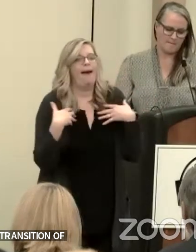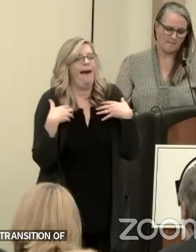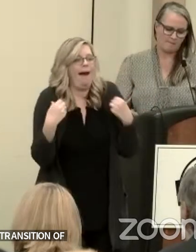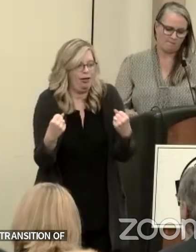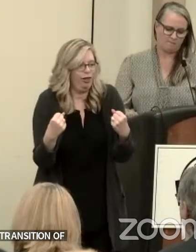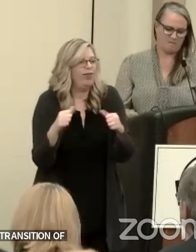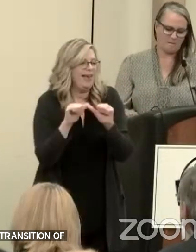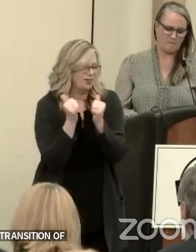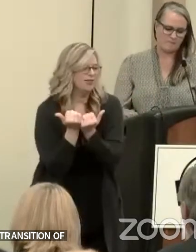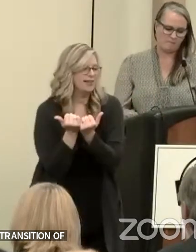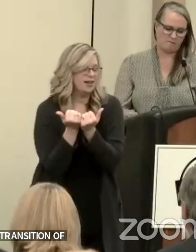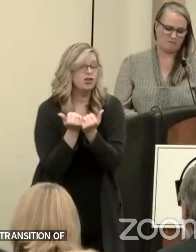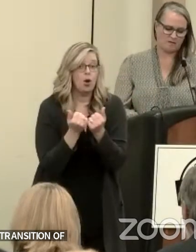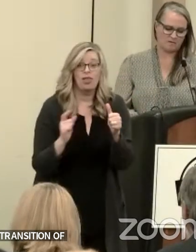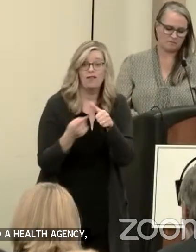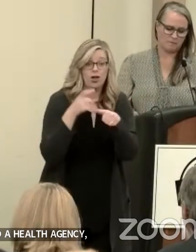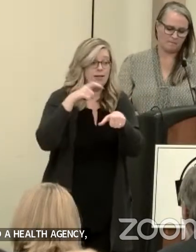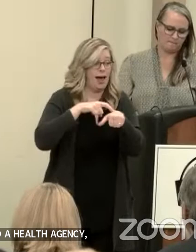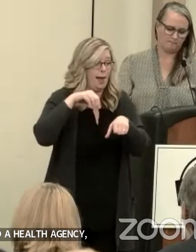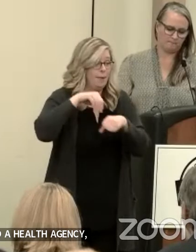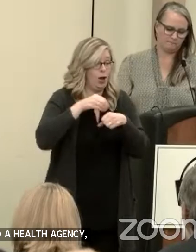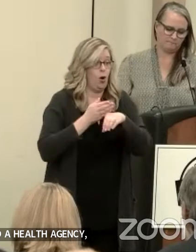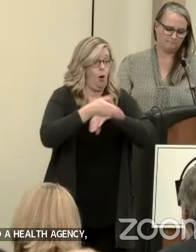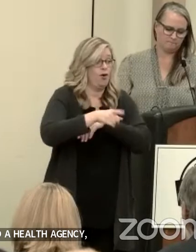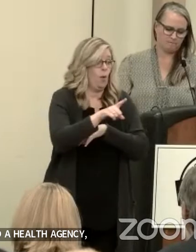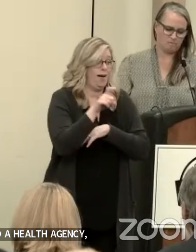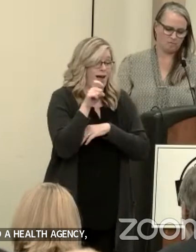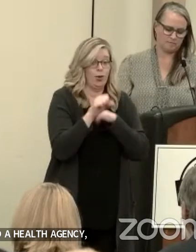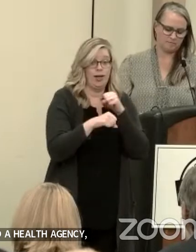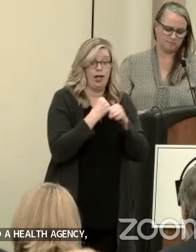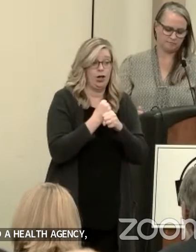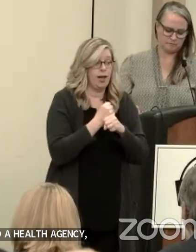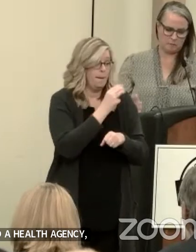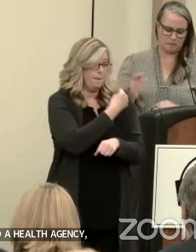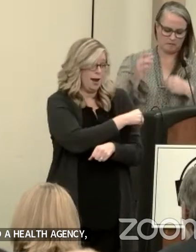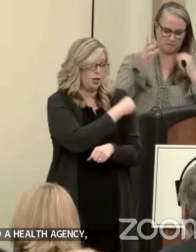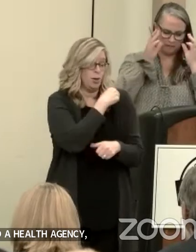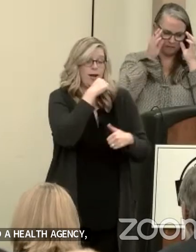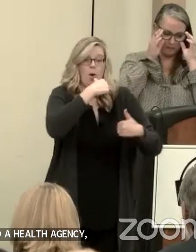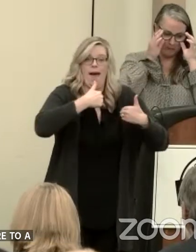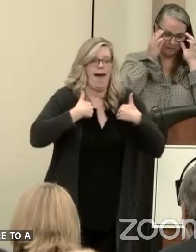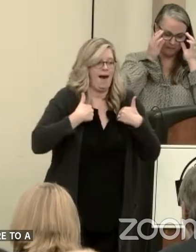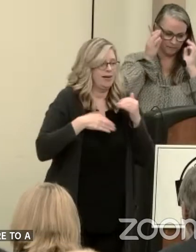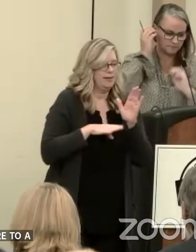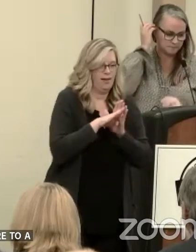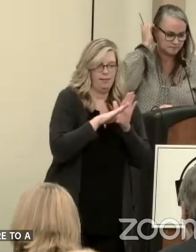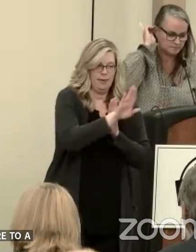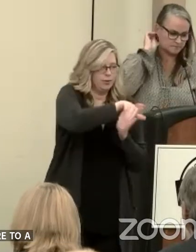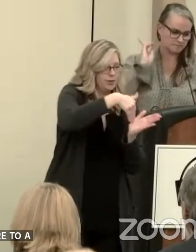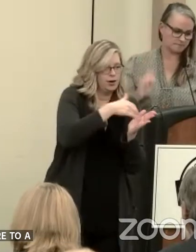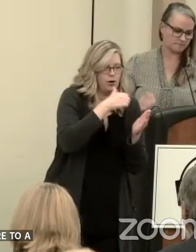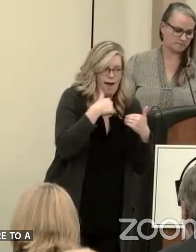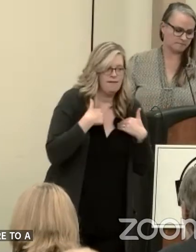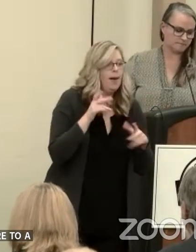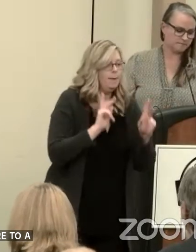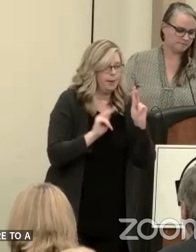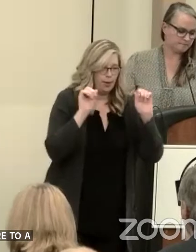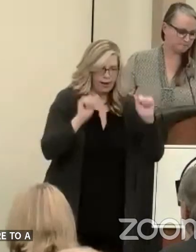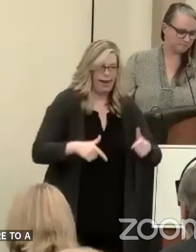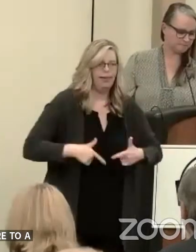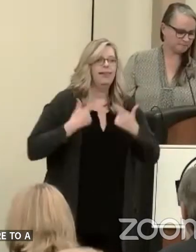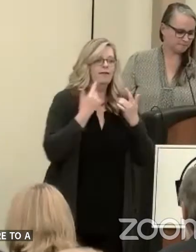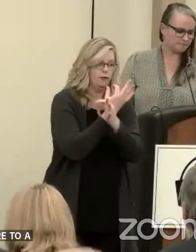first time in over 100 years, Manitoba has no developmental center and that everybody can live freely in community.